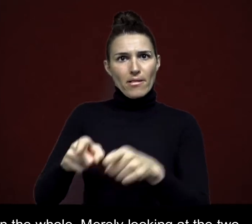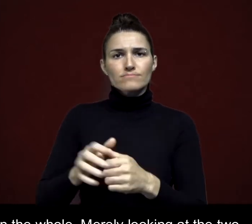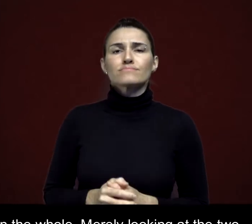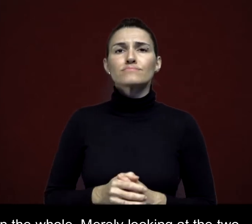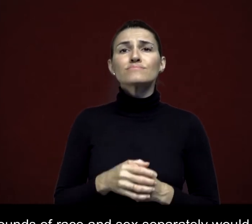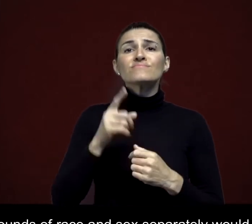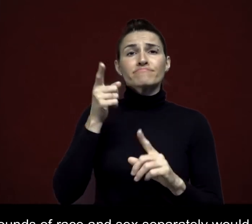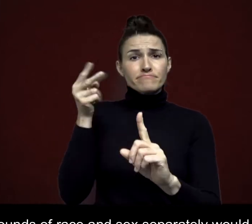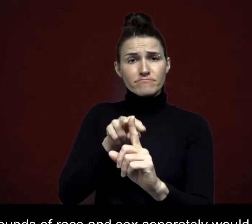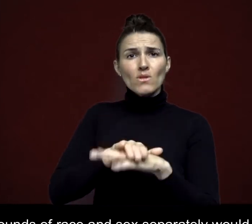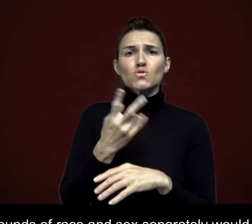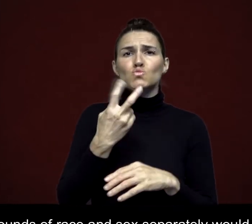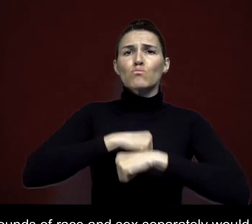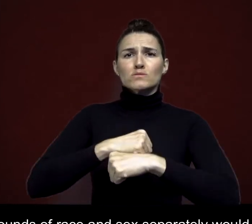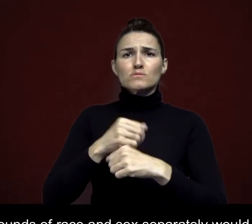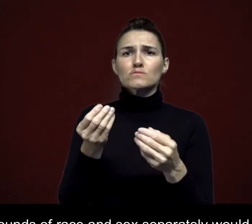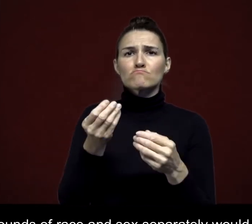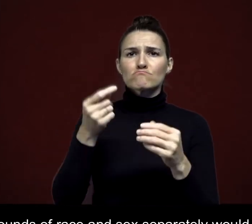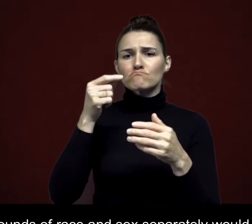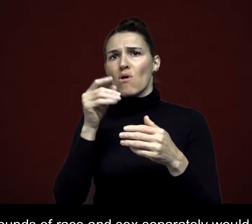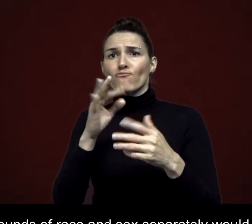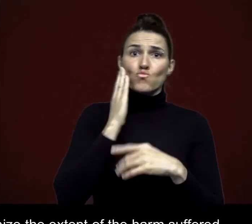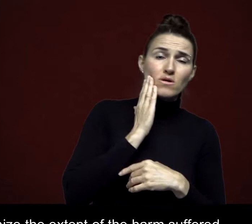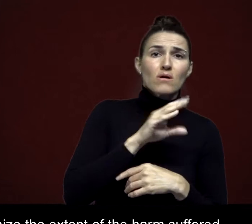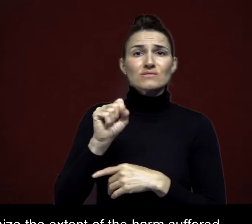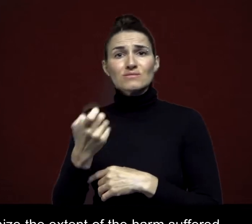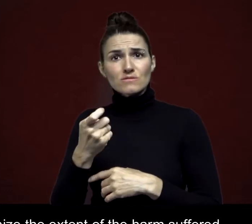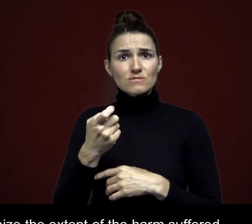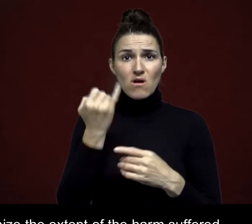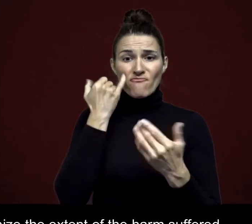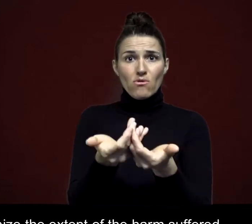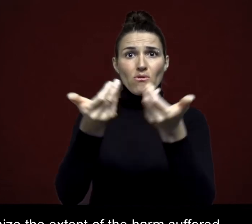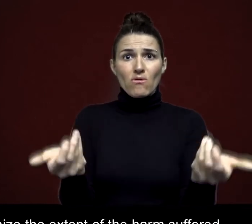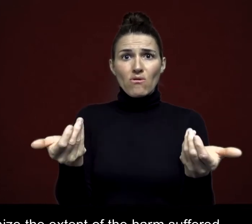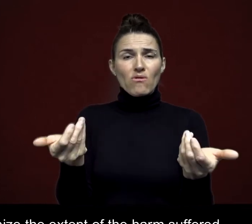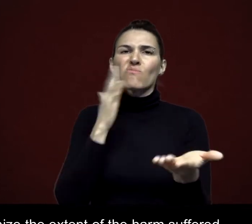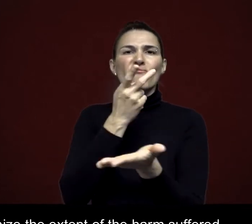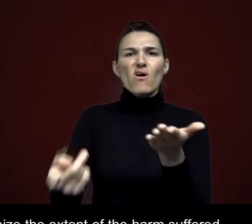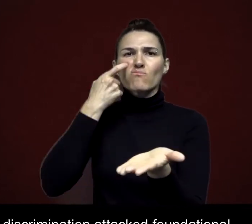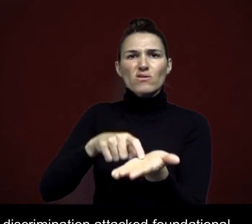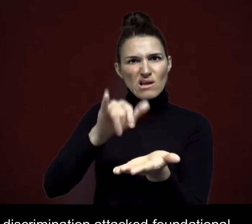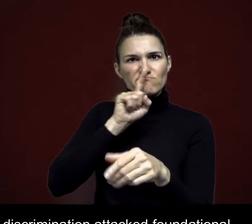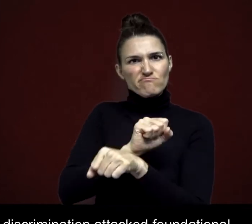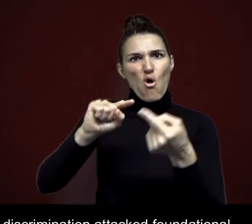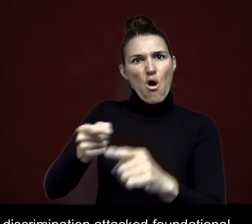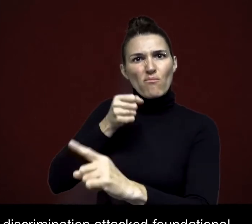the two protected grounds of race and sex separately would fail to recognize the extent of the harm suffered because the discrimination